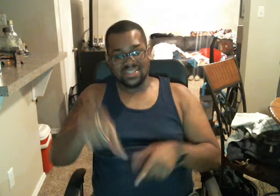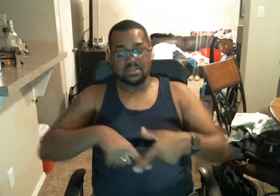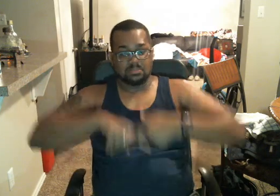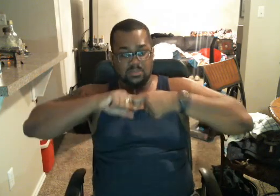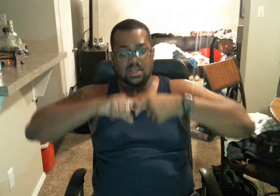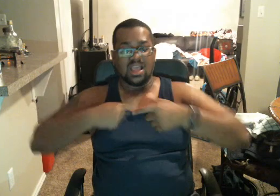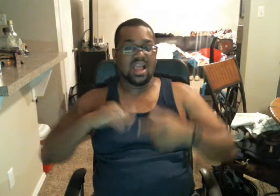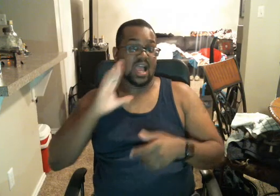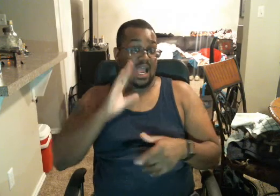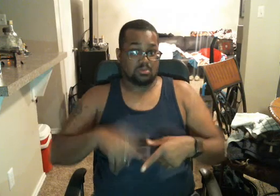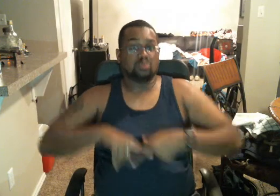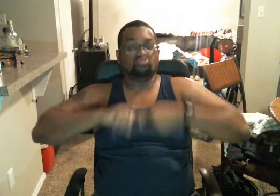life.